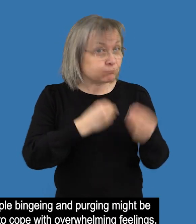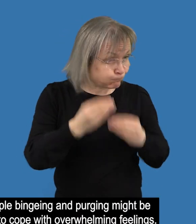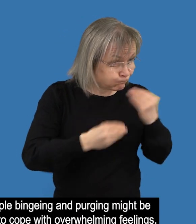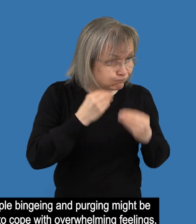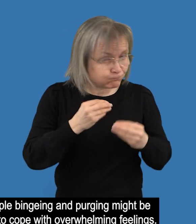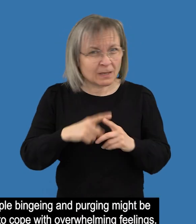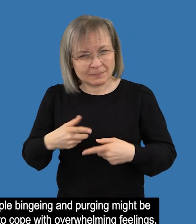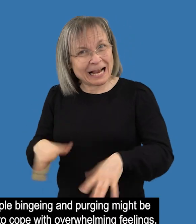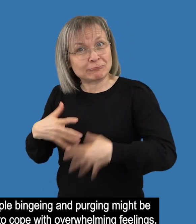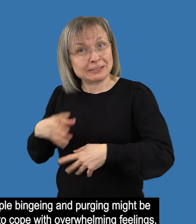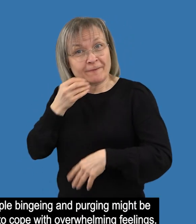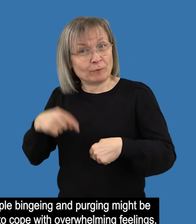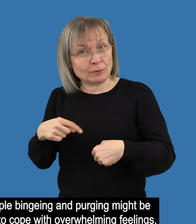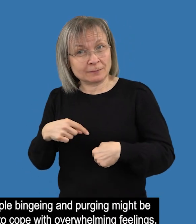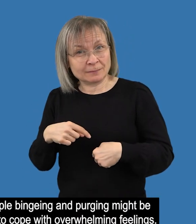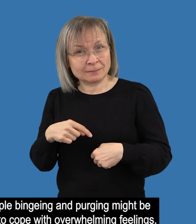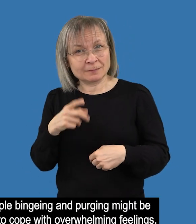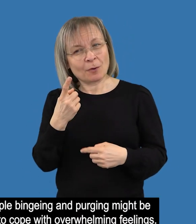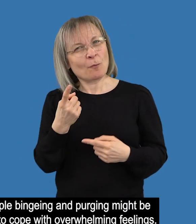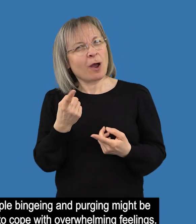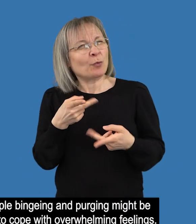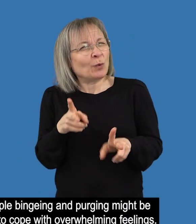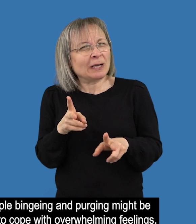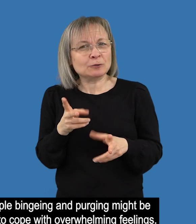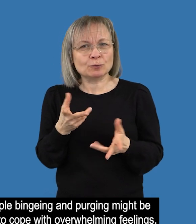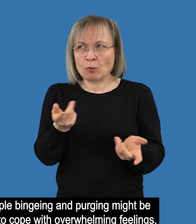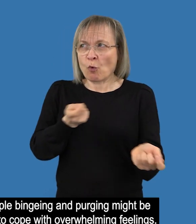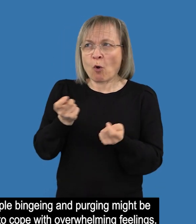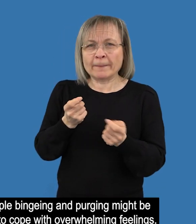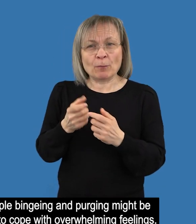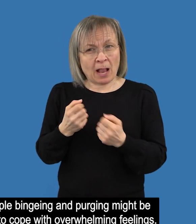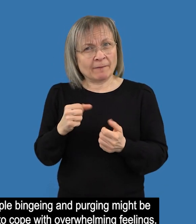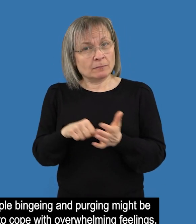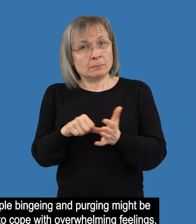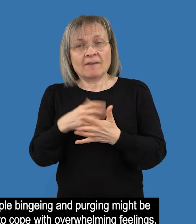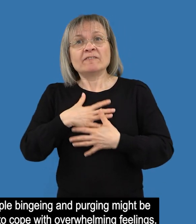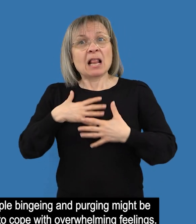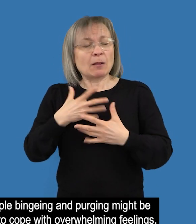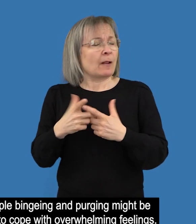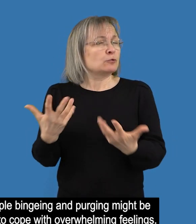For some people, binging and purging might be a way of trying to cope with overwhelming feelings.